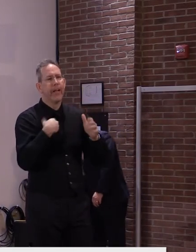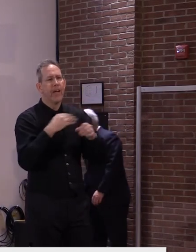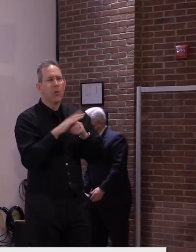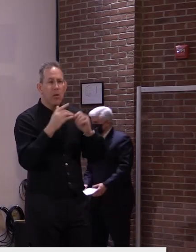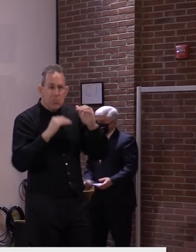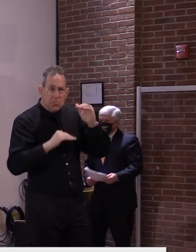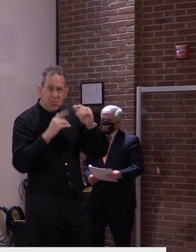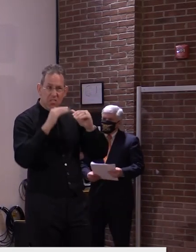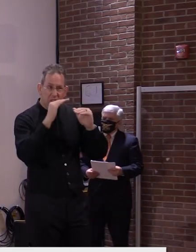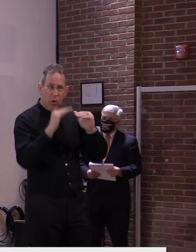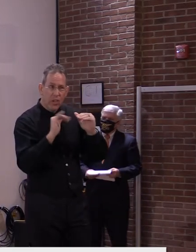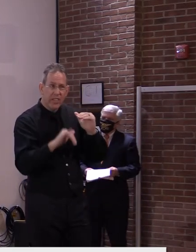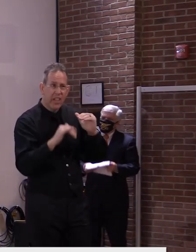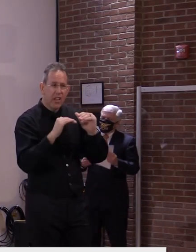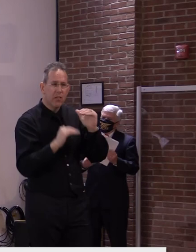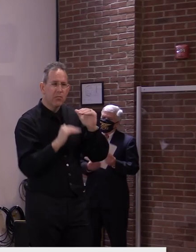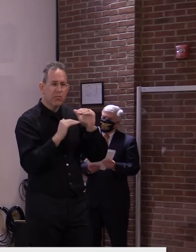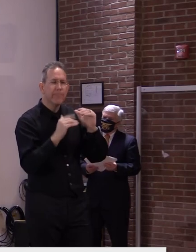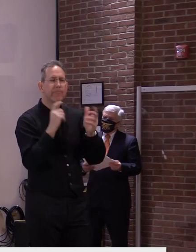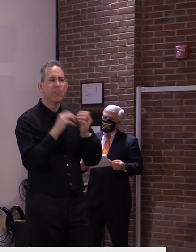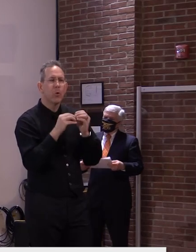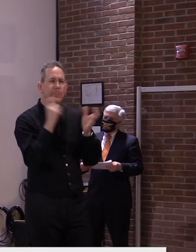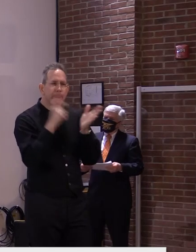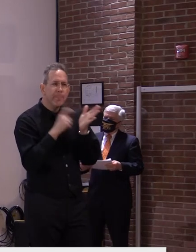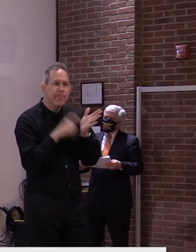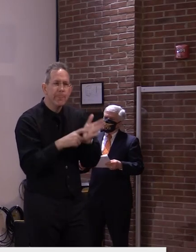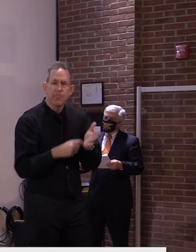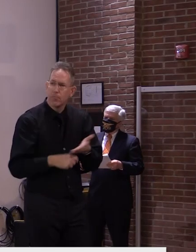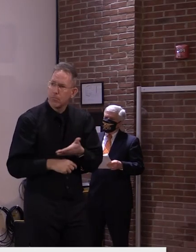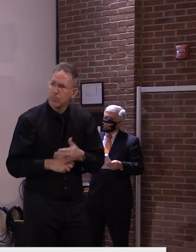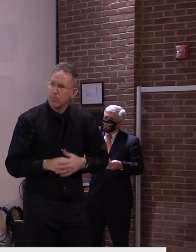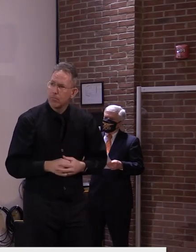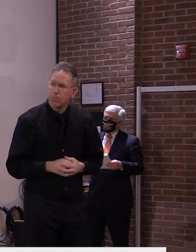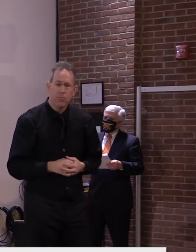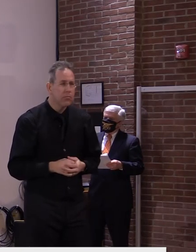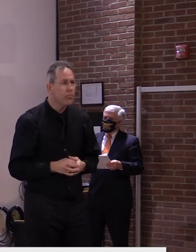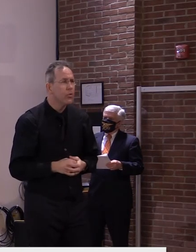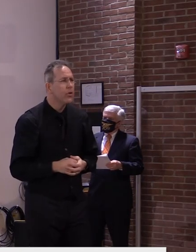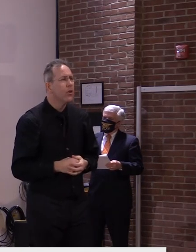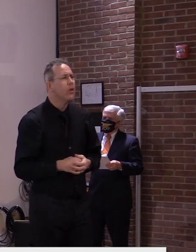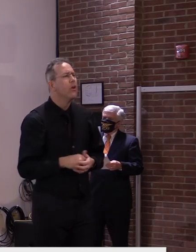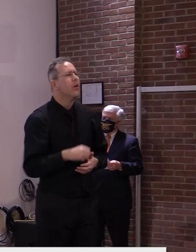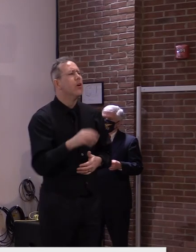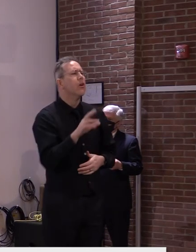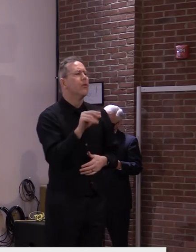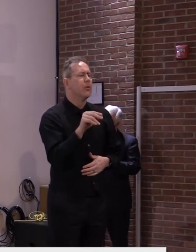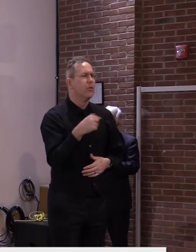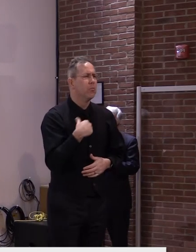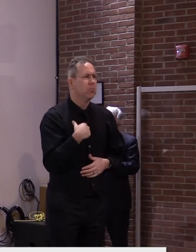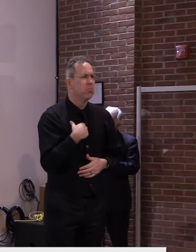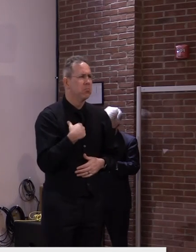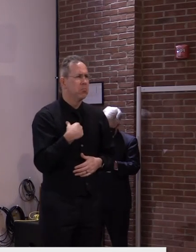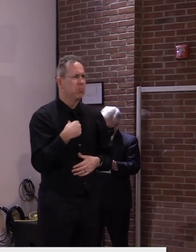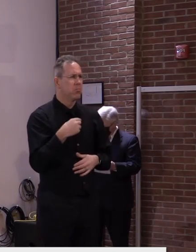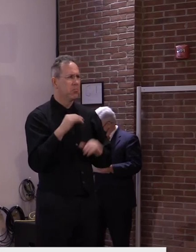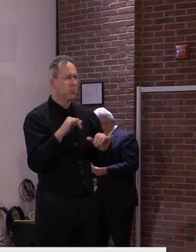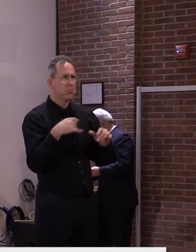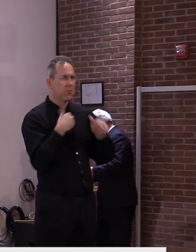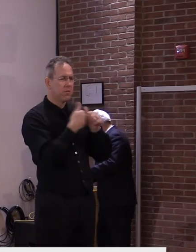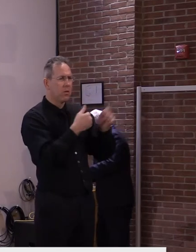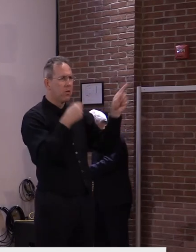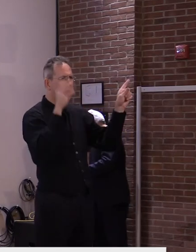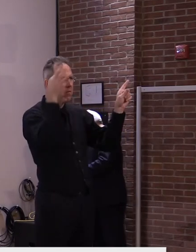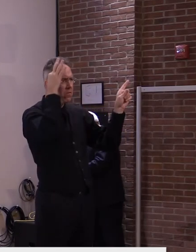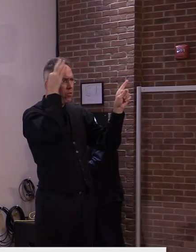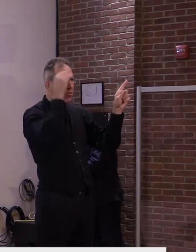one, I have had no new directives from anyone in the federal government, including the CDC, regarding even